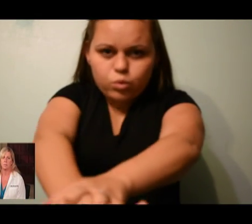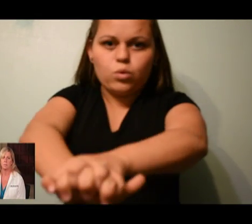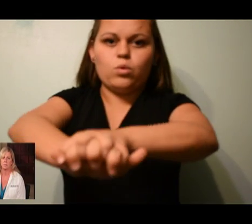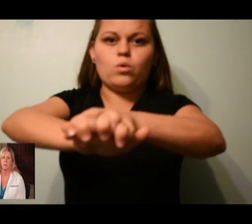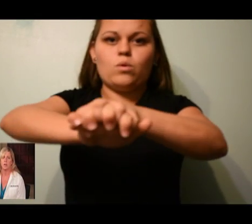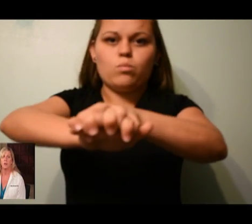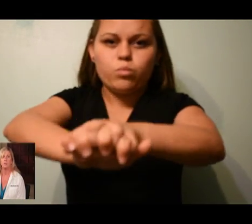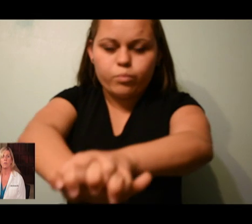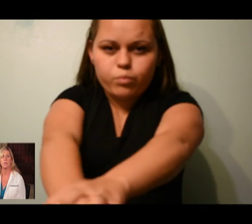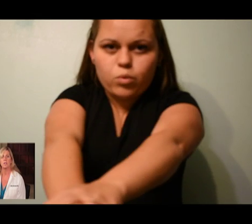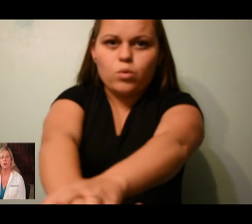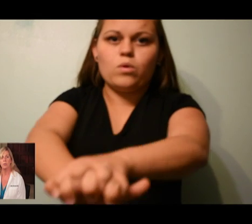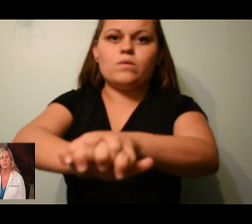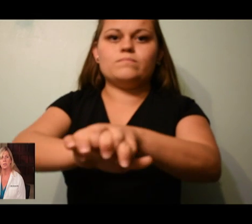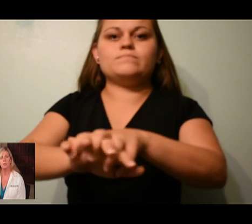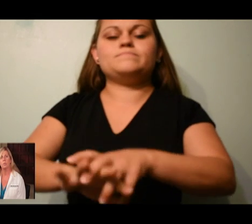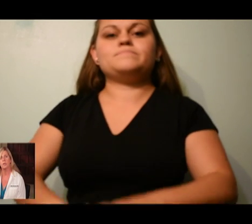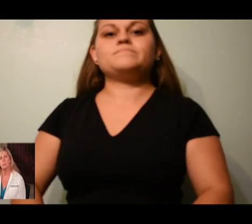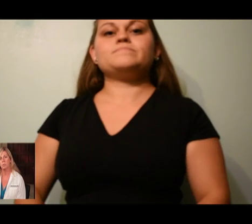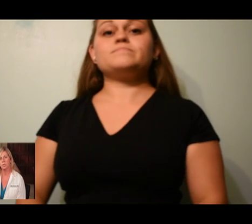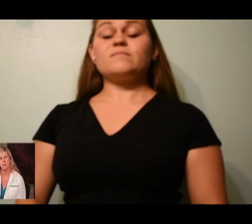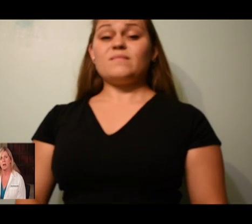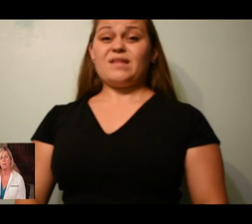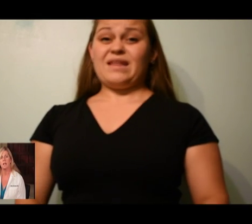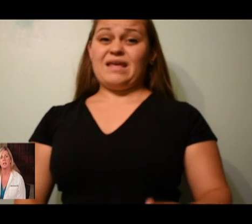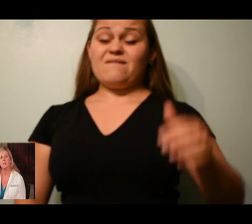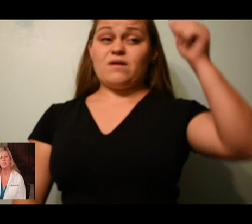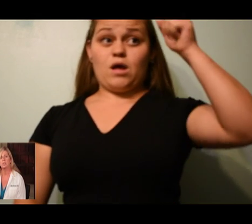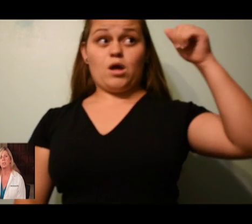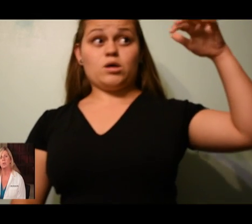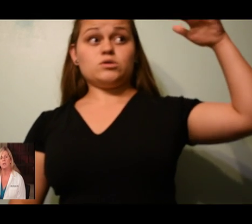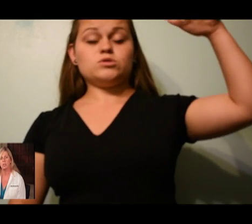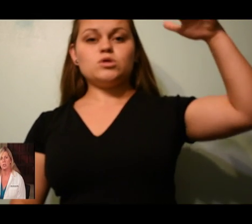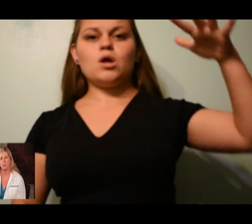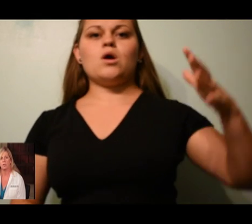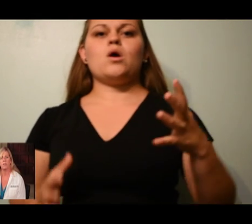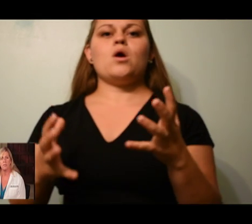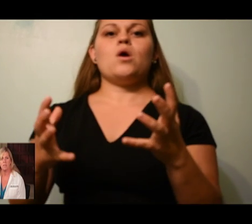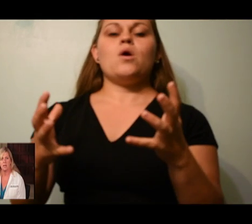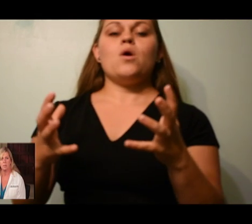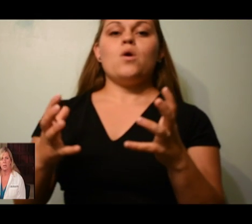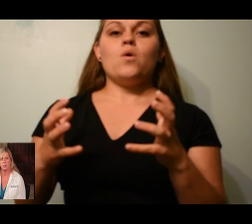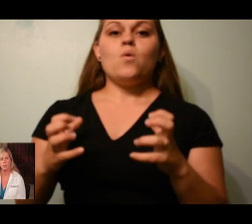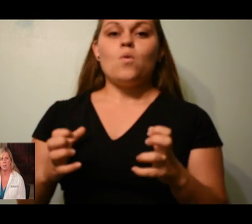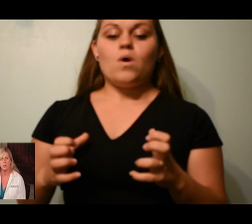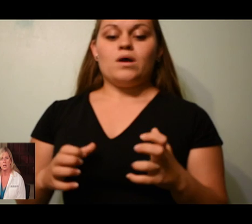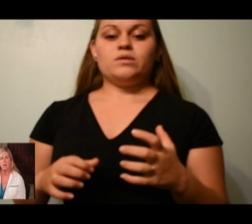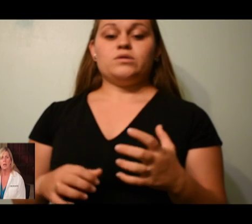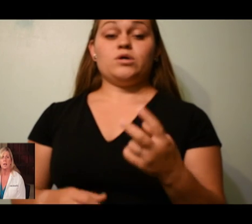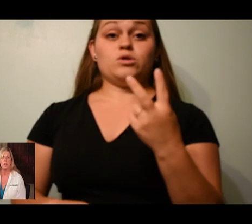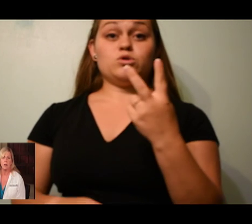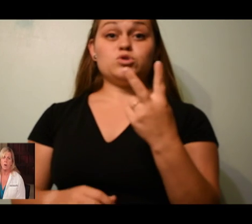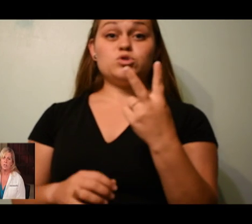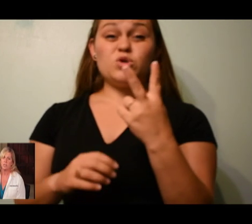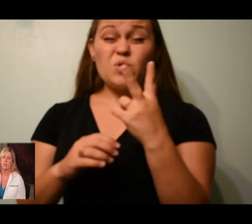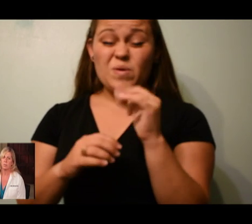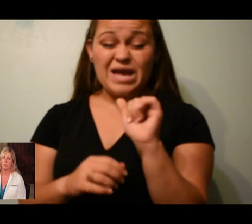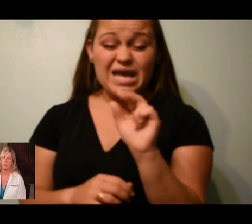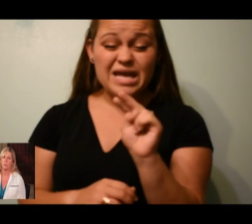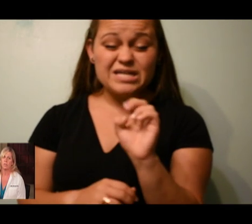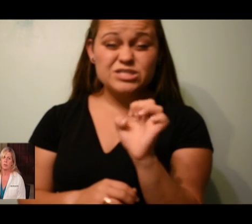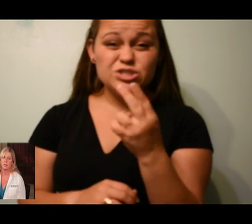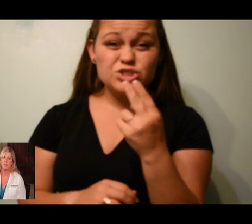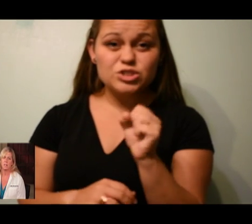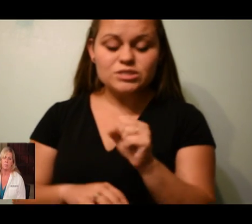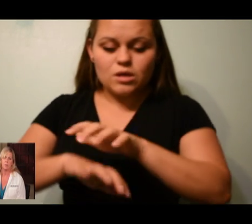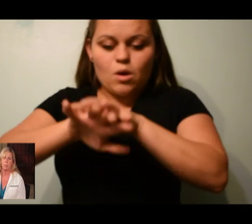chest. For an adult, you will want to push down at least 2 inches or 5 centimeters. Now watch as I